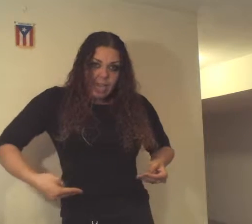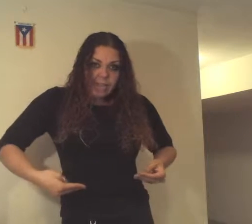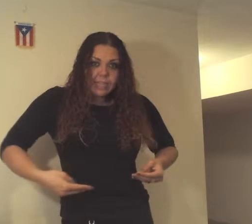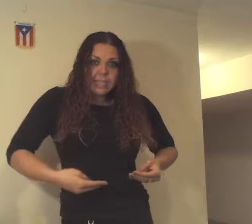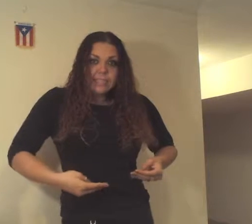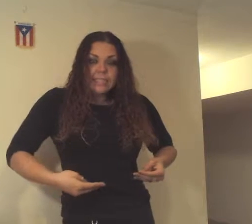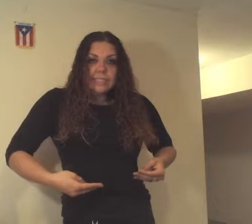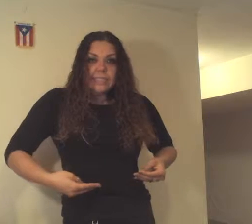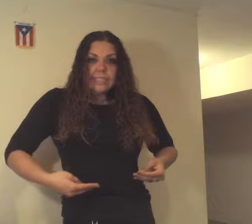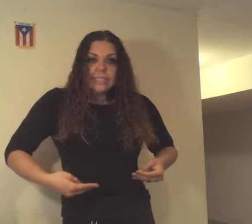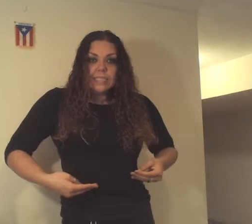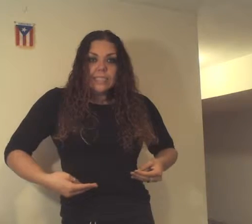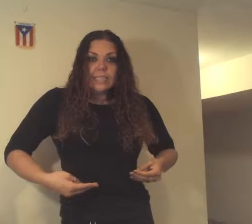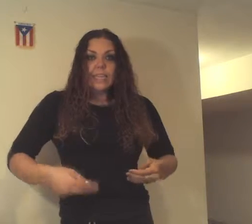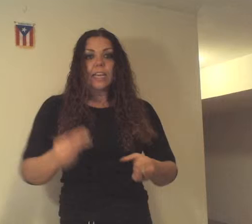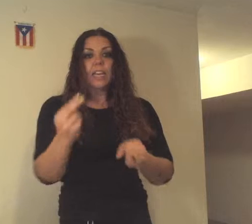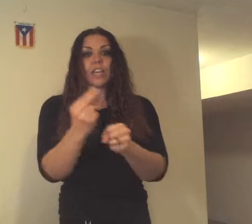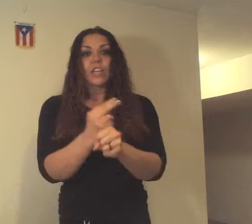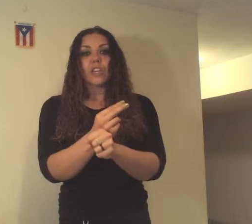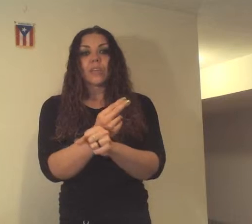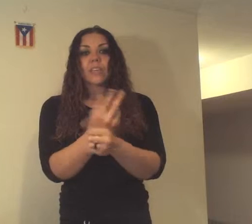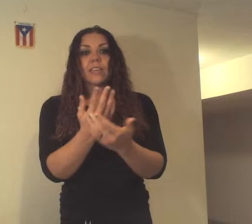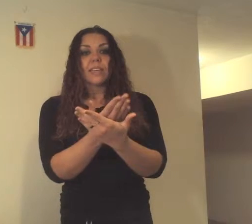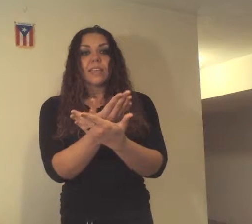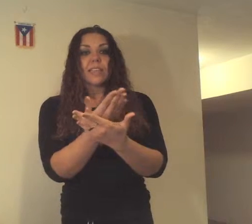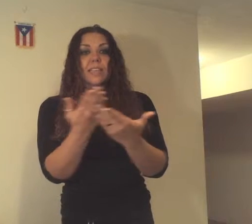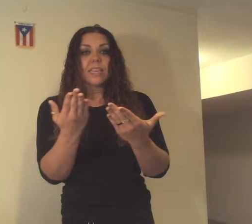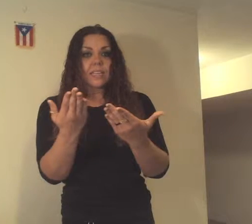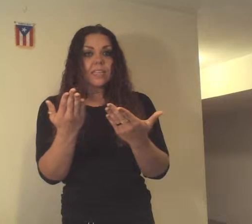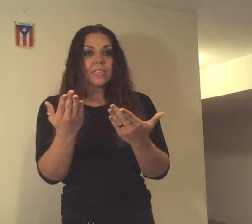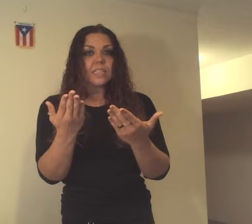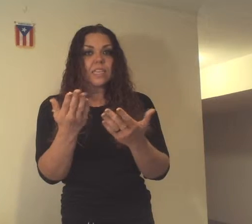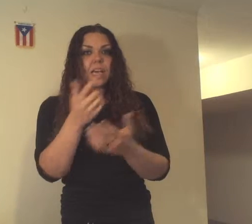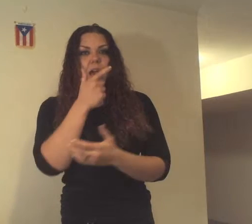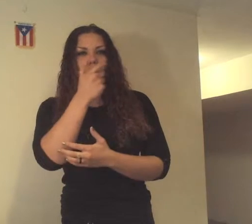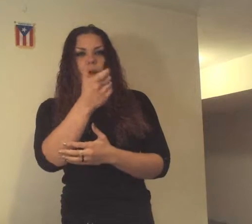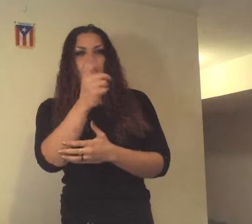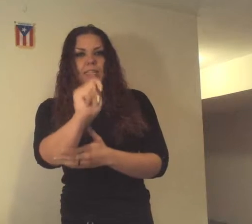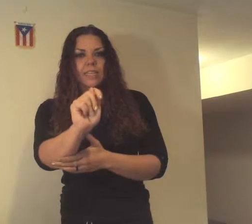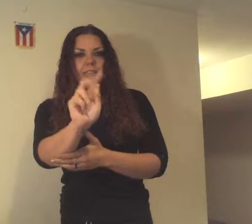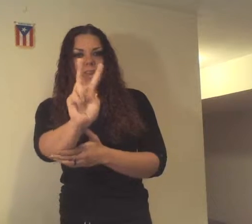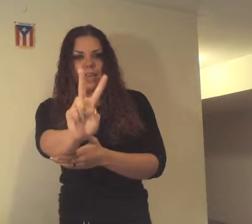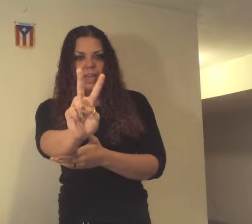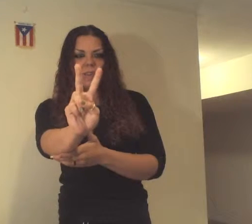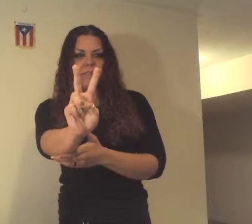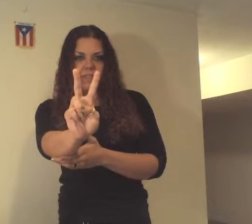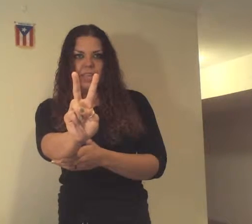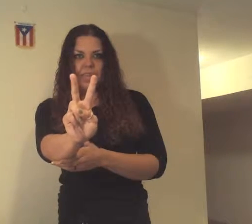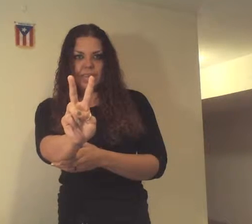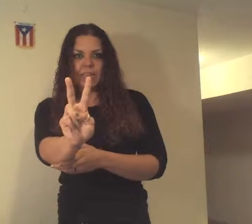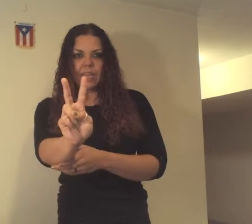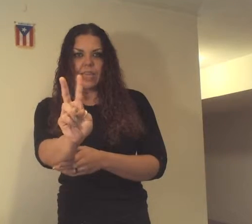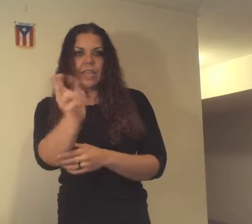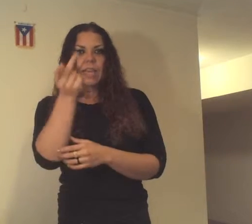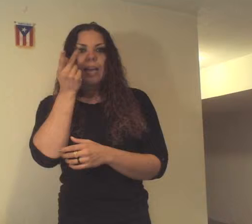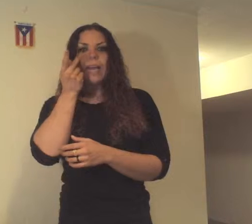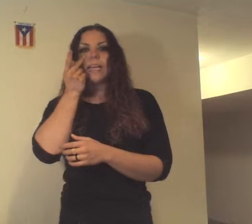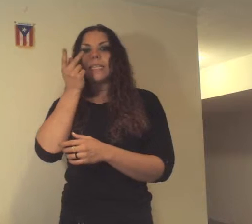And taking instruments and watching it on the TV screen. So let's see what it looks like. So this is gallbladder surgery.